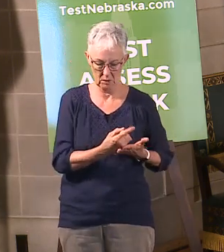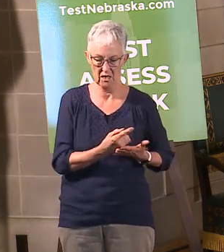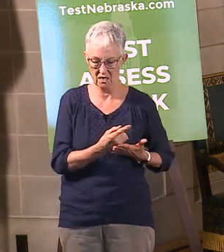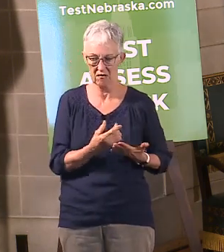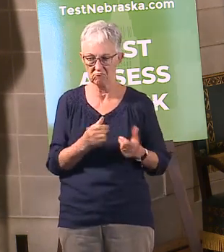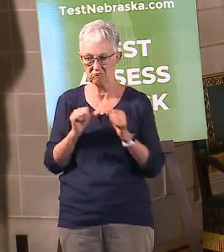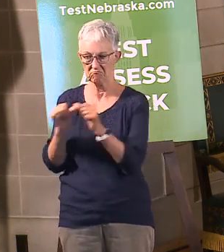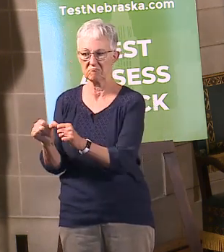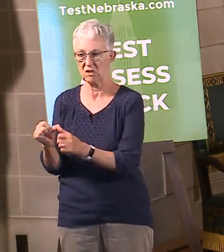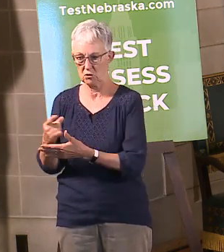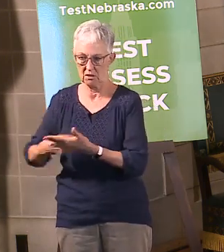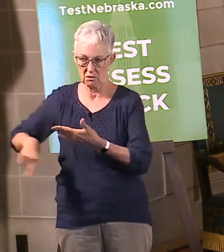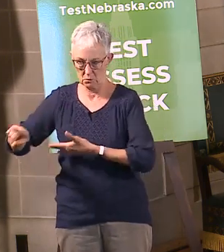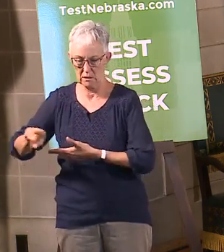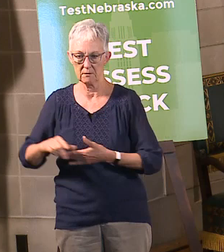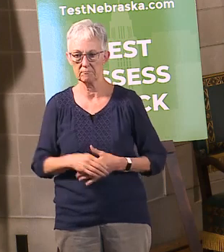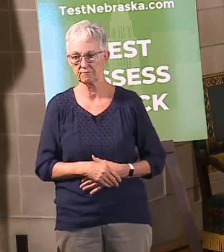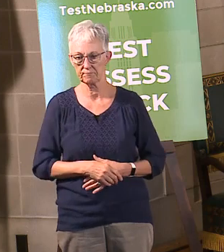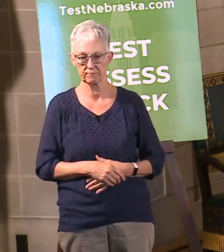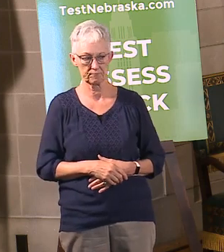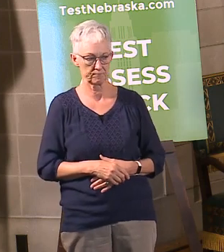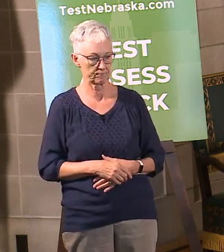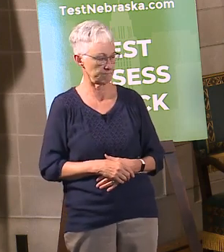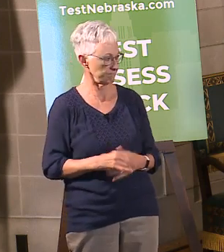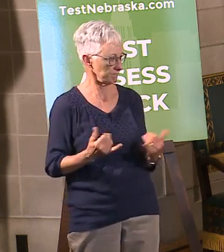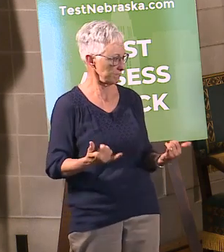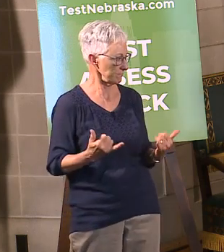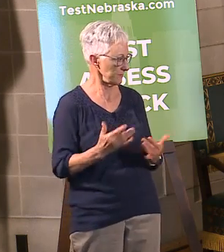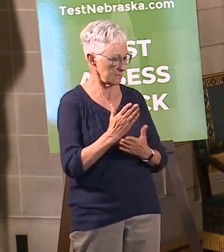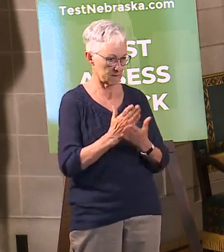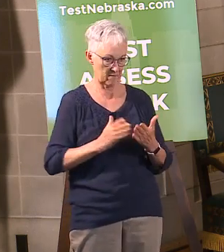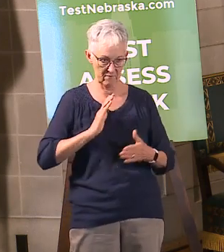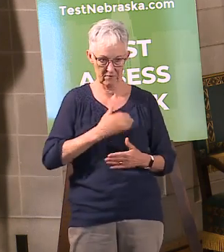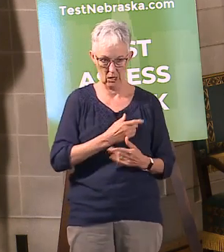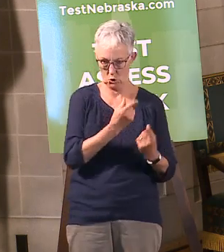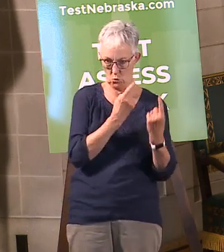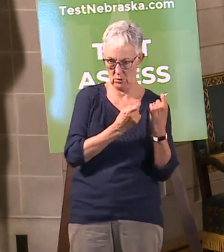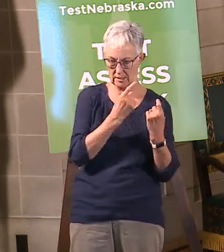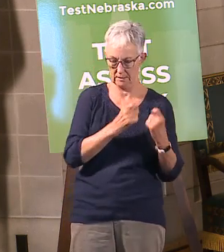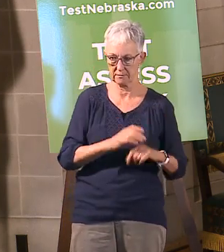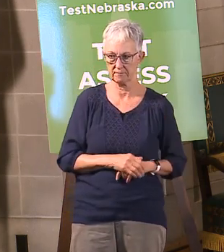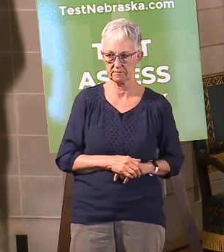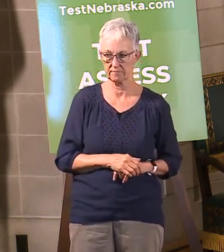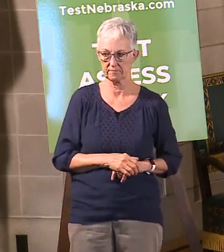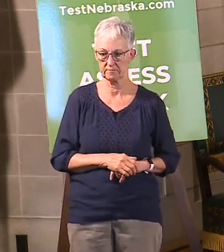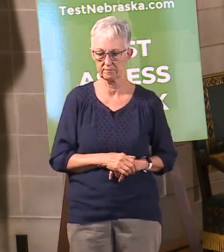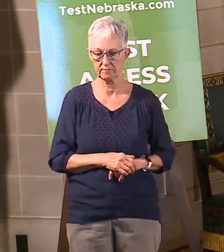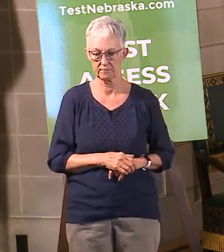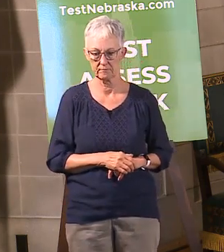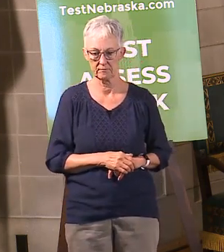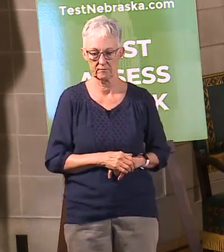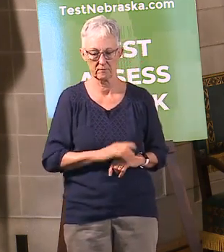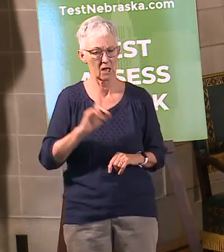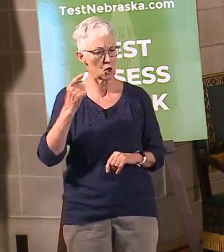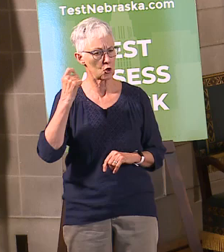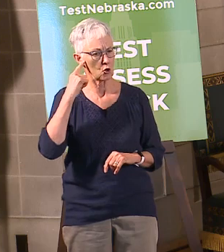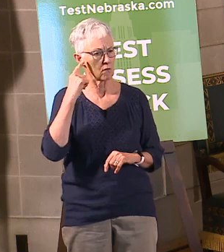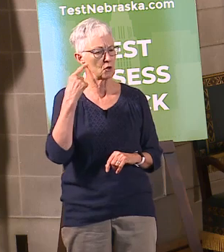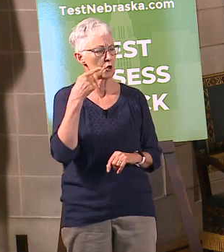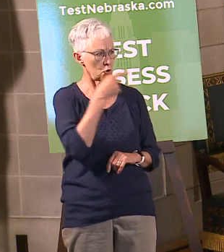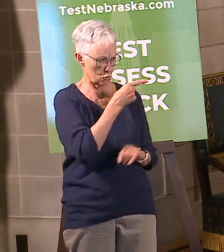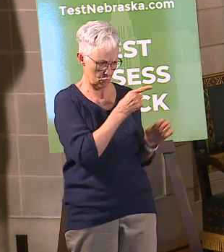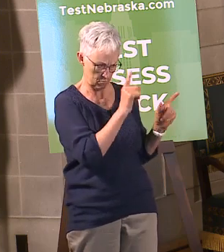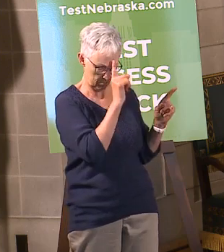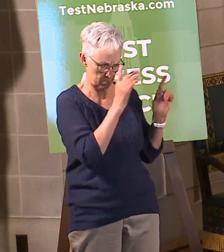join us. All right, so let's get into some of the questions we got here. John Madden, KMTV. Governor, do you plan on extending